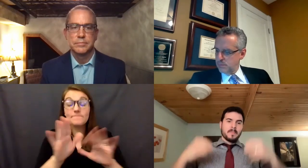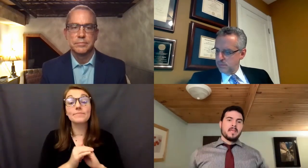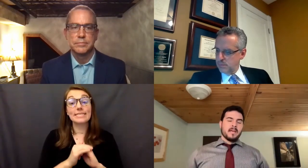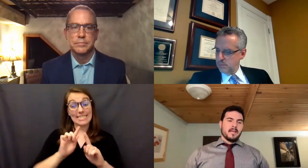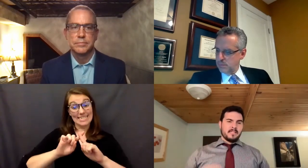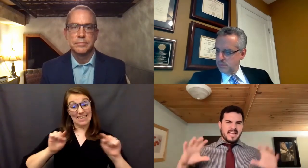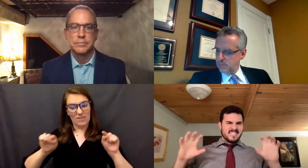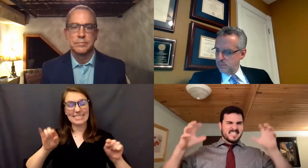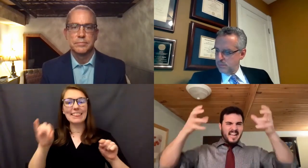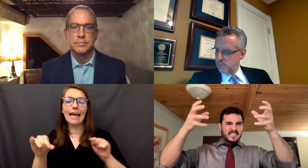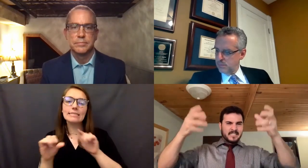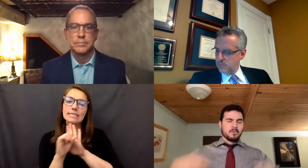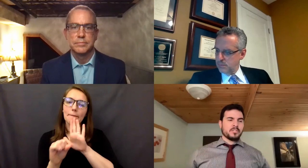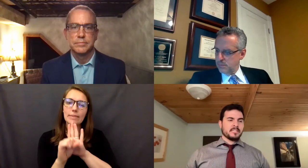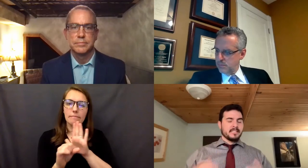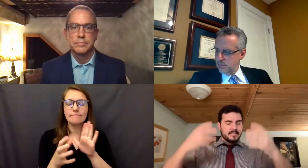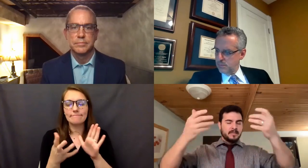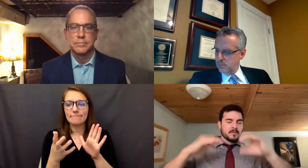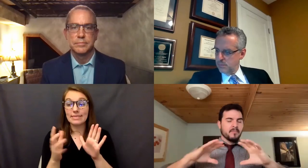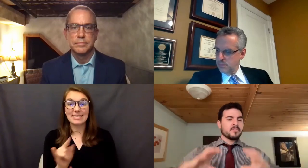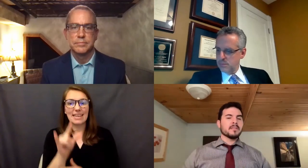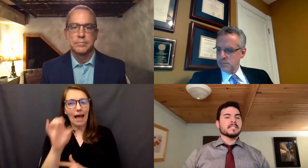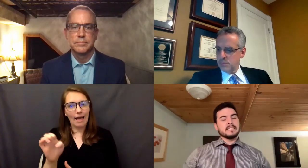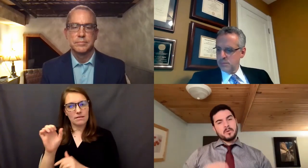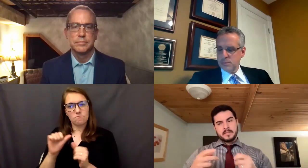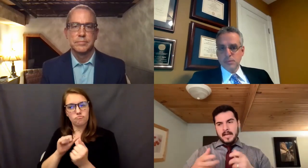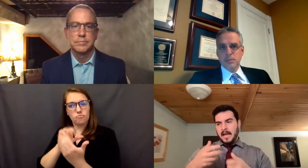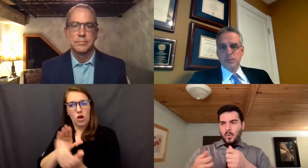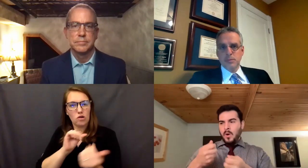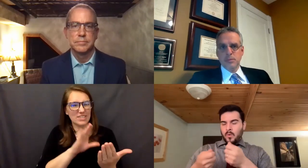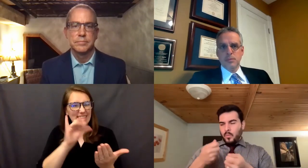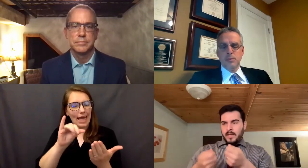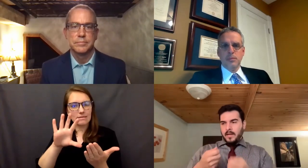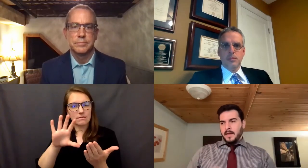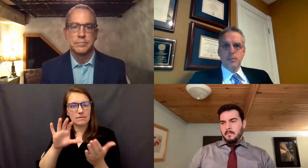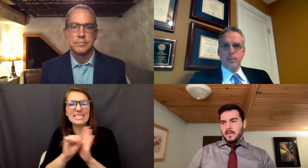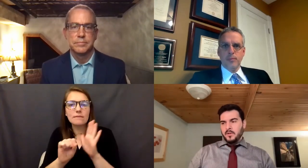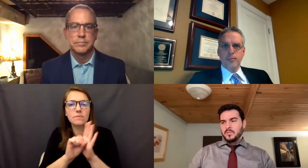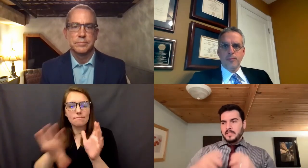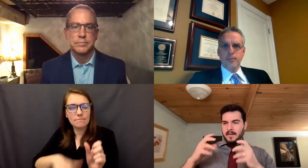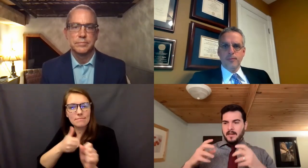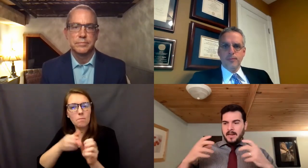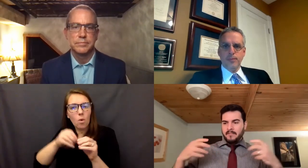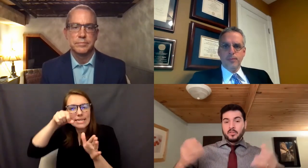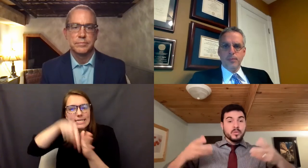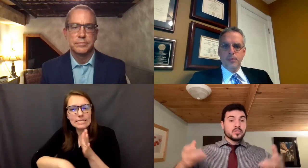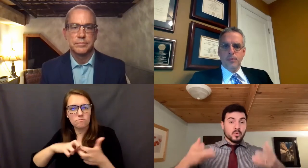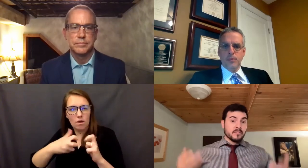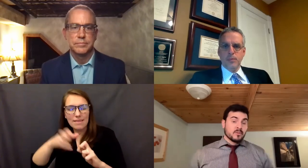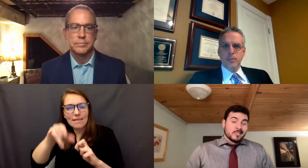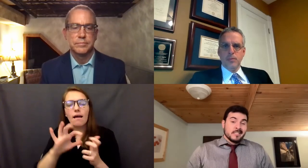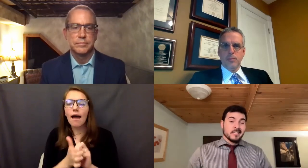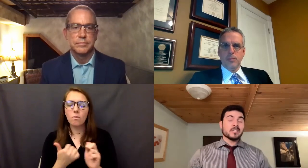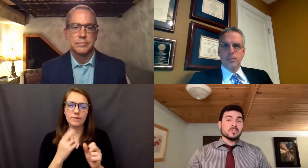symptom. These kind of stylistic approaches is a symptom of something that's deeper. It's how we make use and navigate the